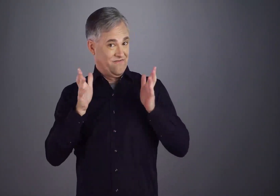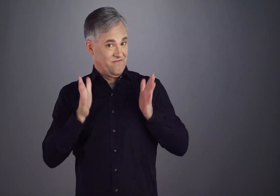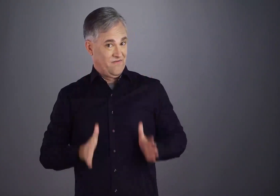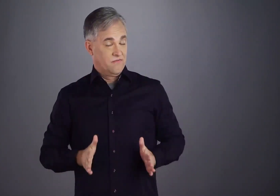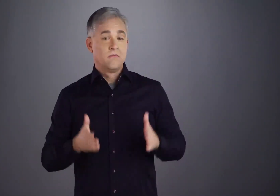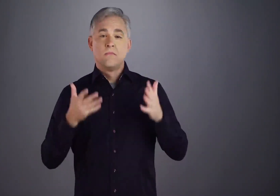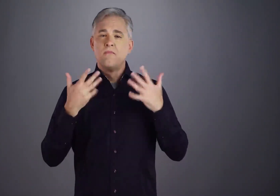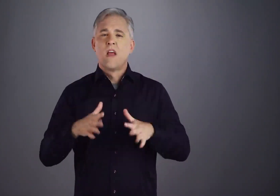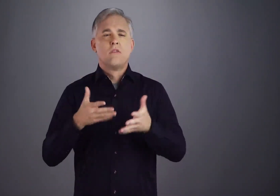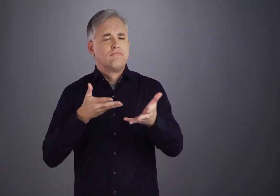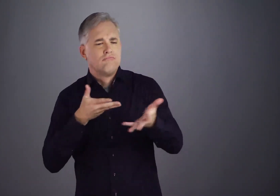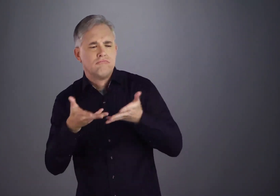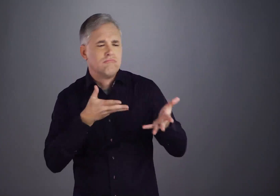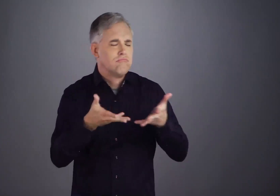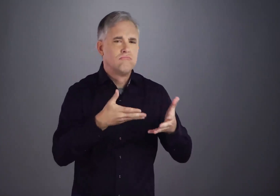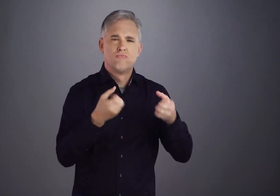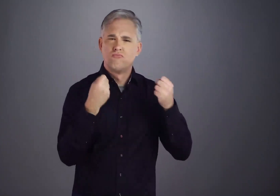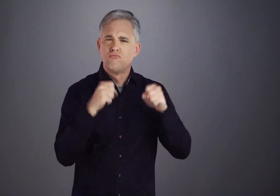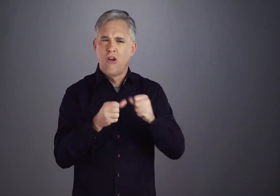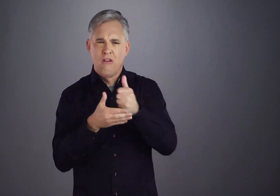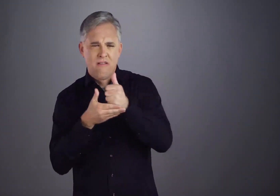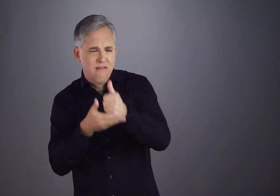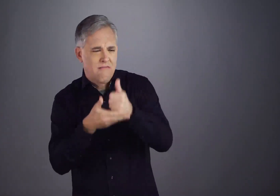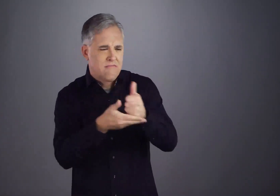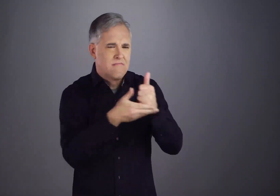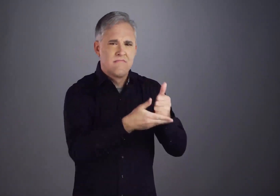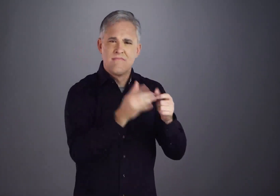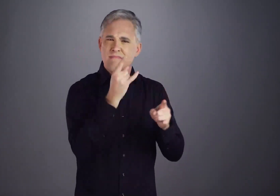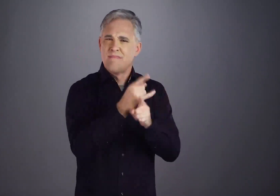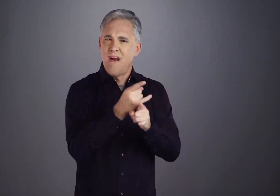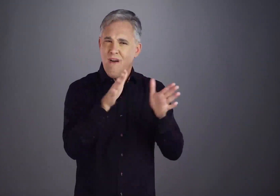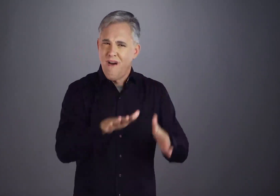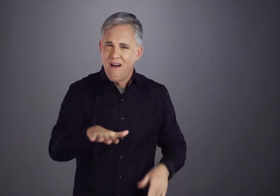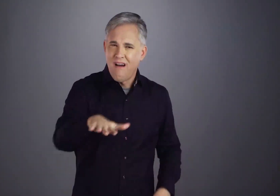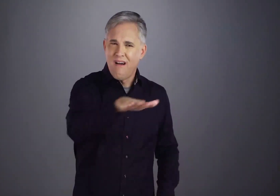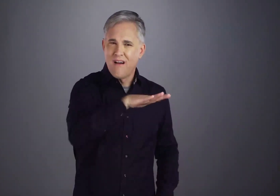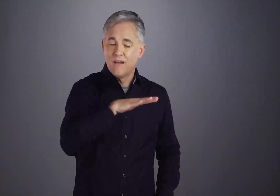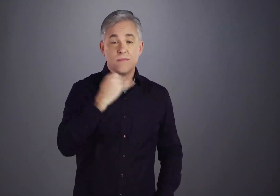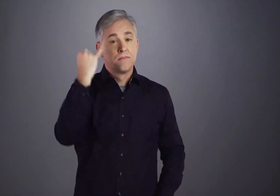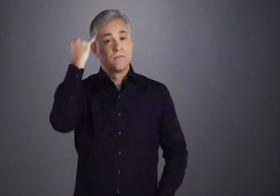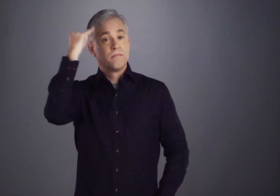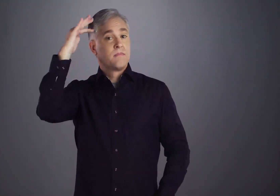alcoholic. But he had succeeded only in keeping sober himself.